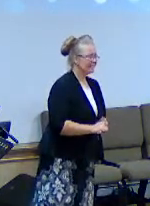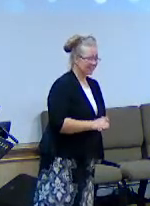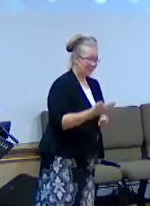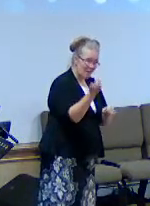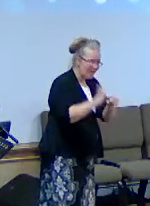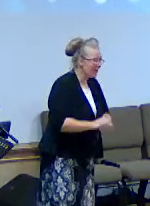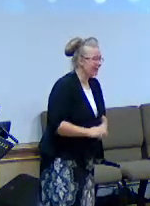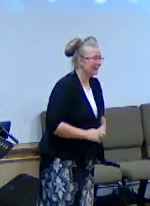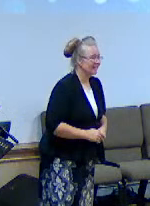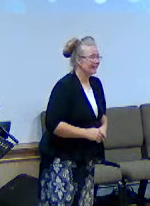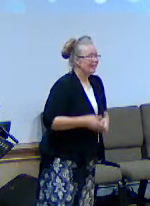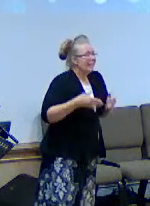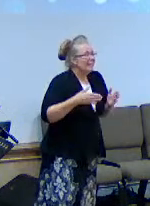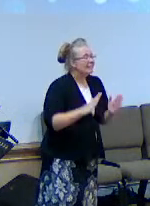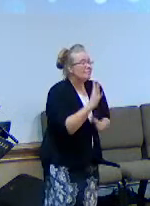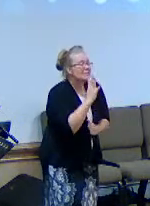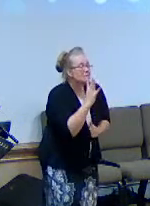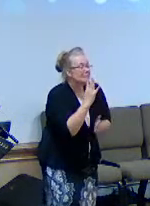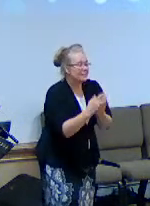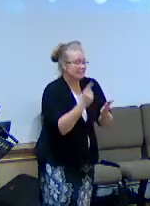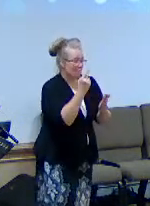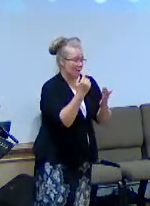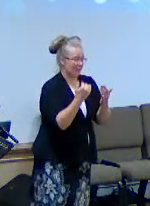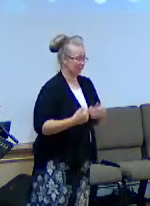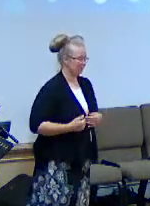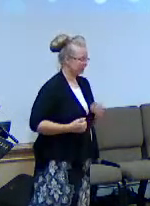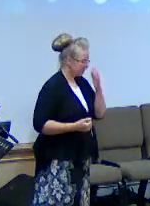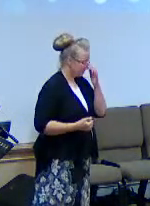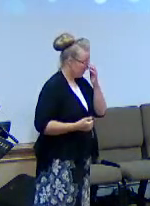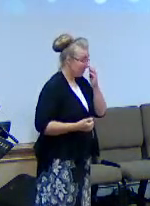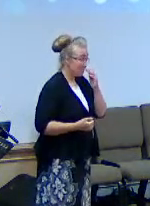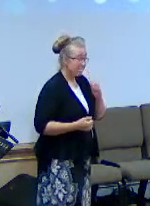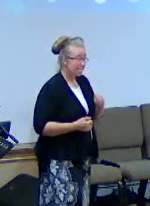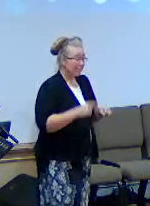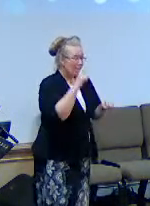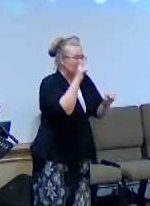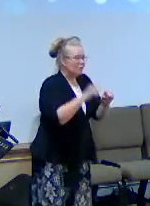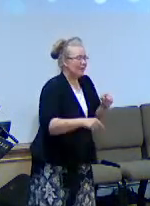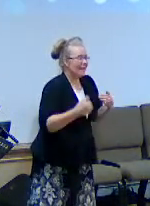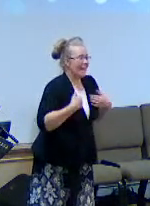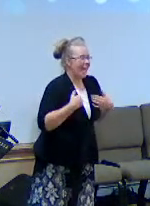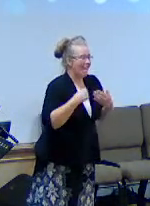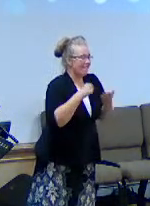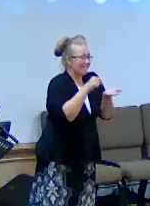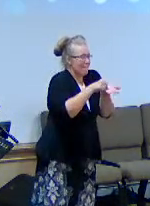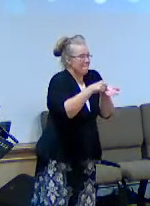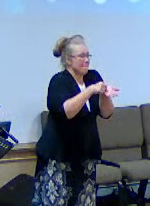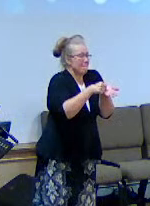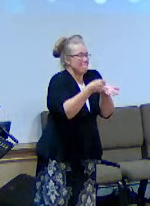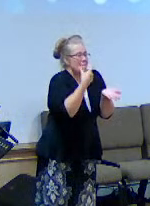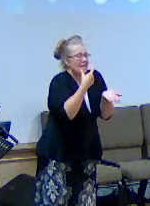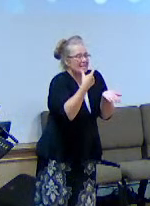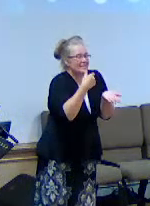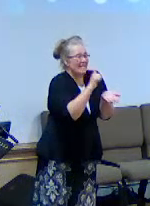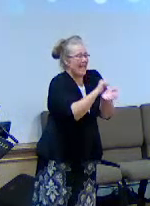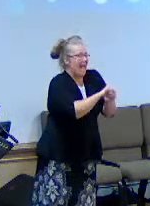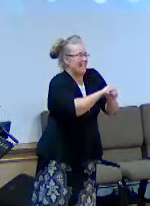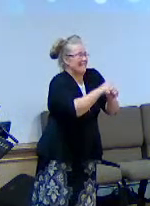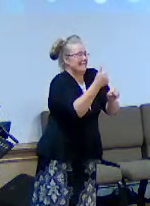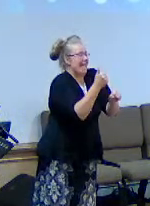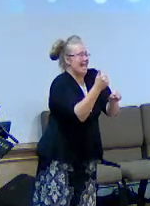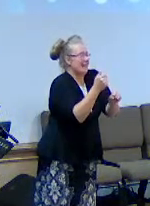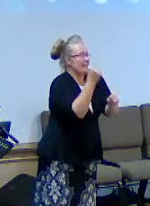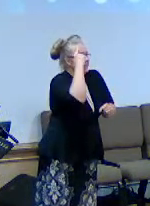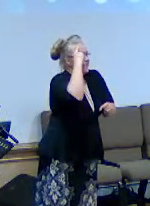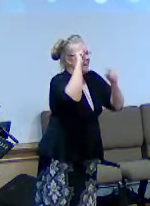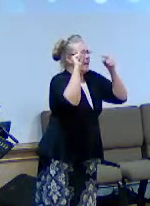come on. Let me speak to somebody. Hey, you can't take an aspirin at 10 on credit thinking in advance that you're going to get a